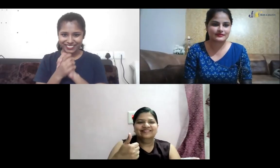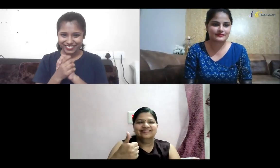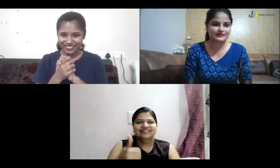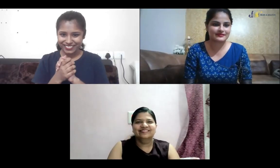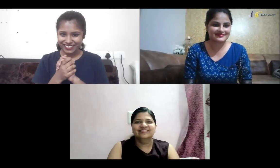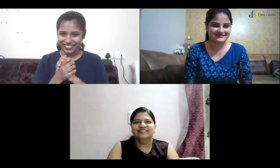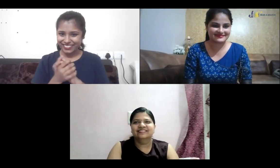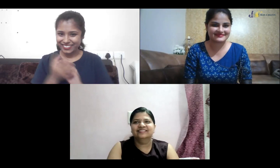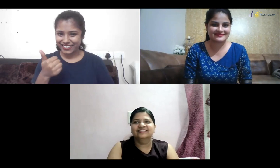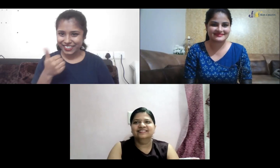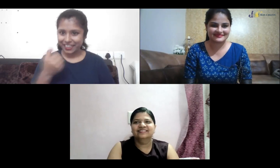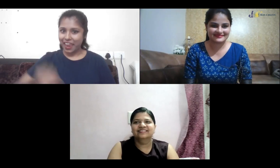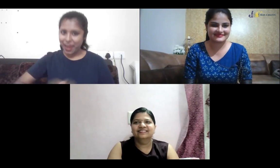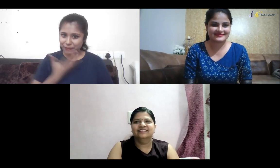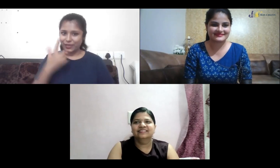Hello Sodamini.